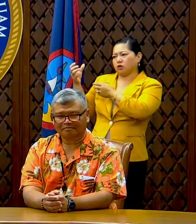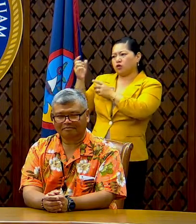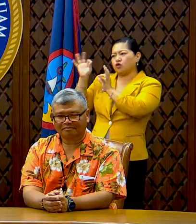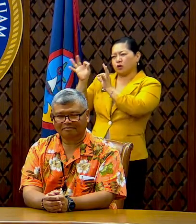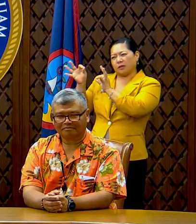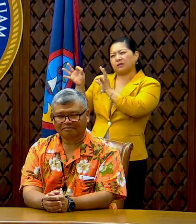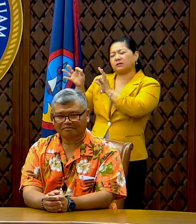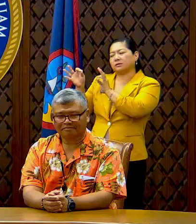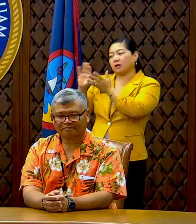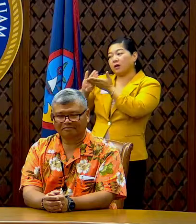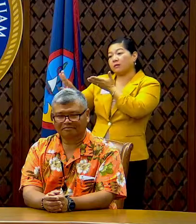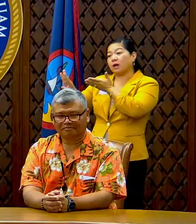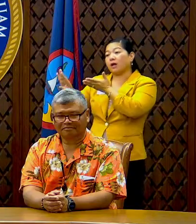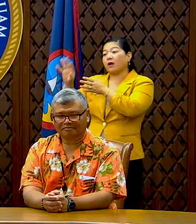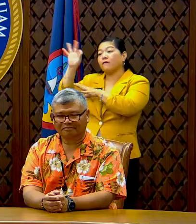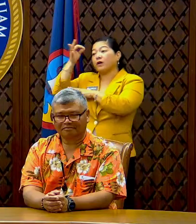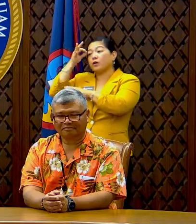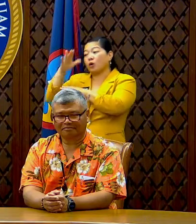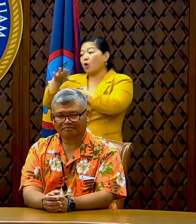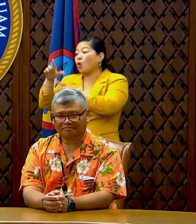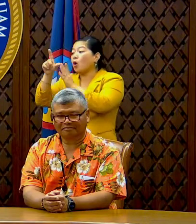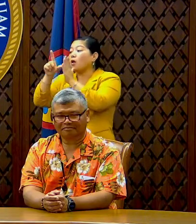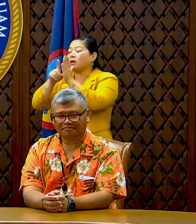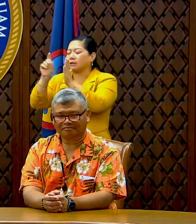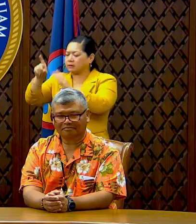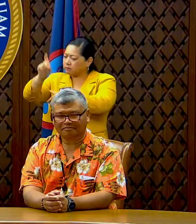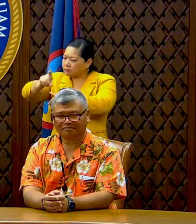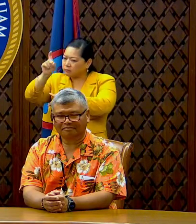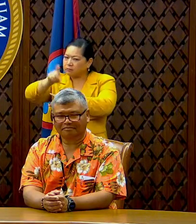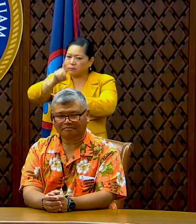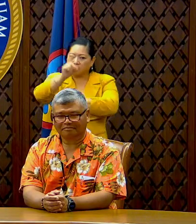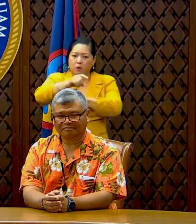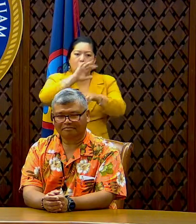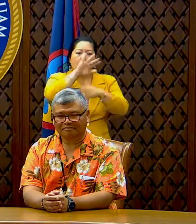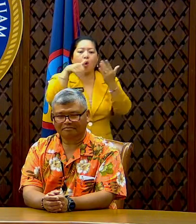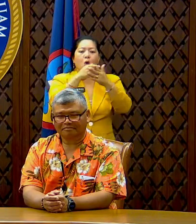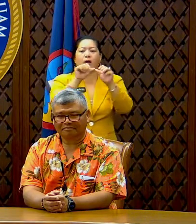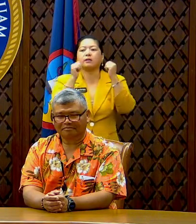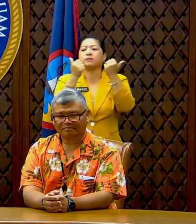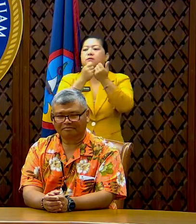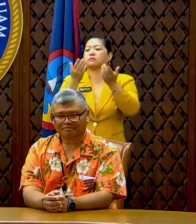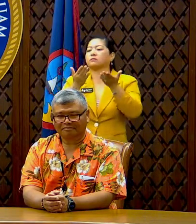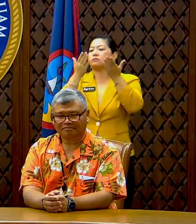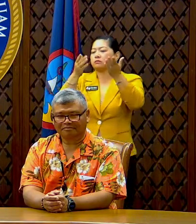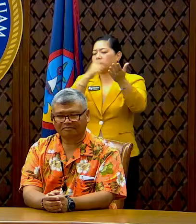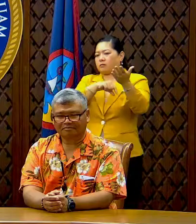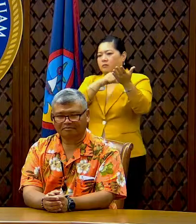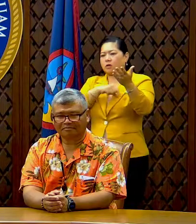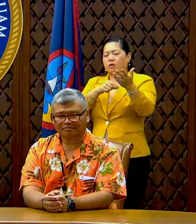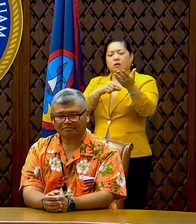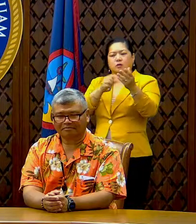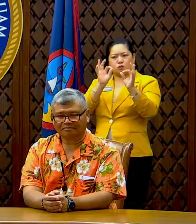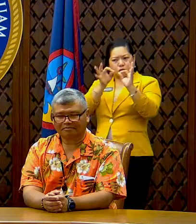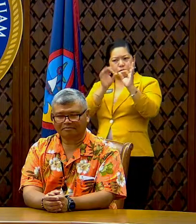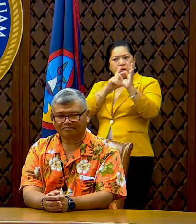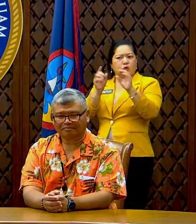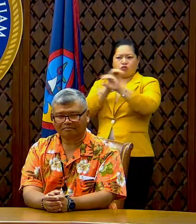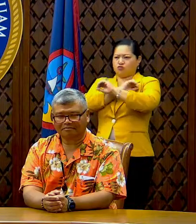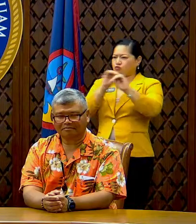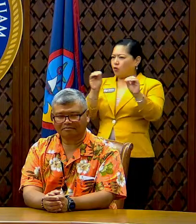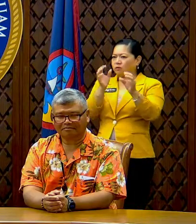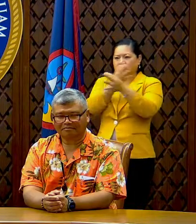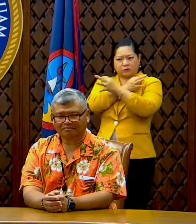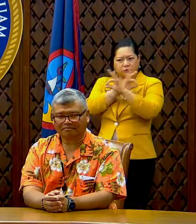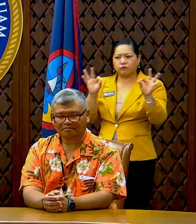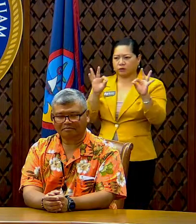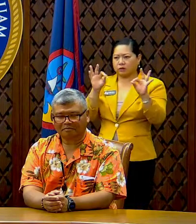despite federal and local laws that clearly mandate these agencies to provide qualified interpreters at no cost to